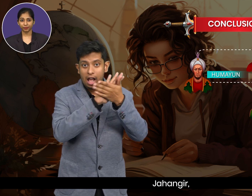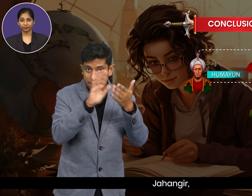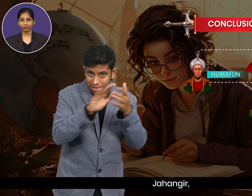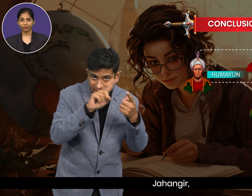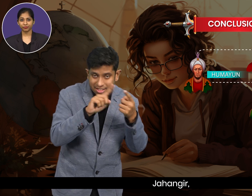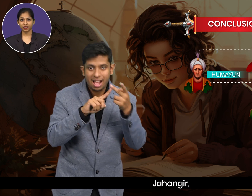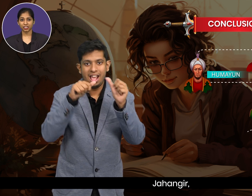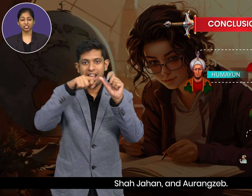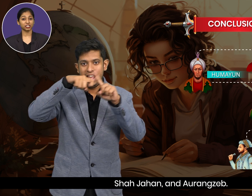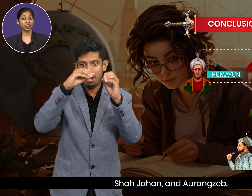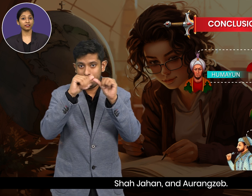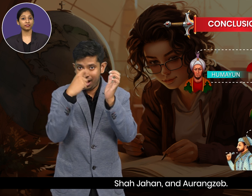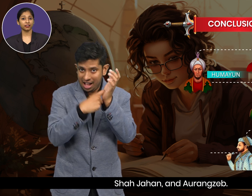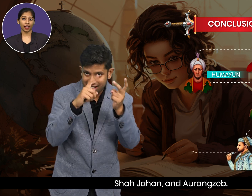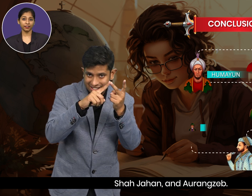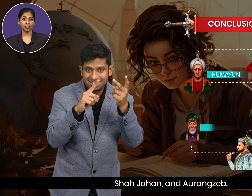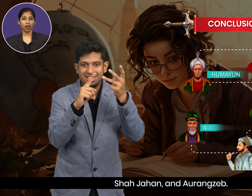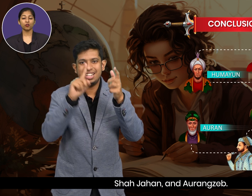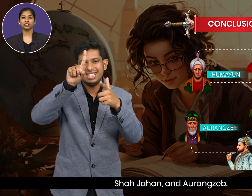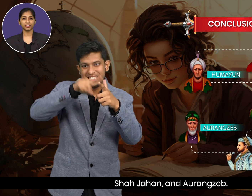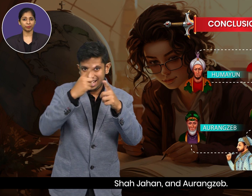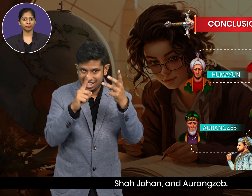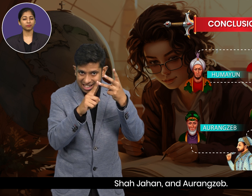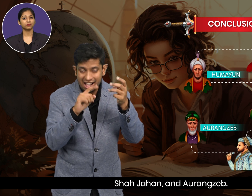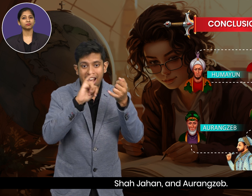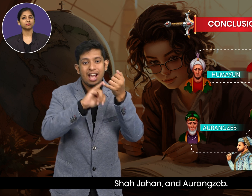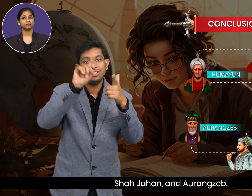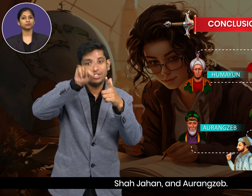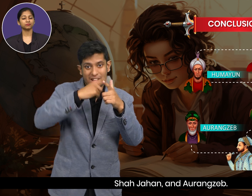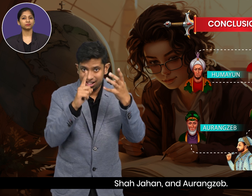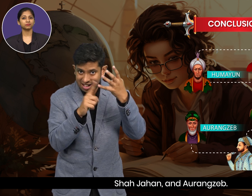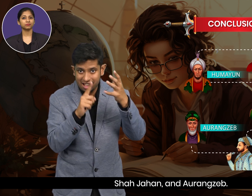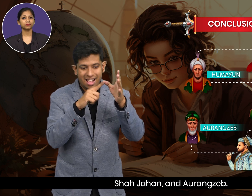Jahangir, Shah Jahan, and Aurangzeb.